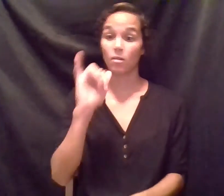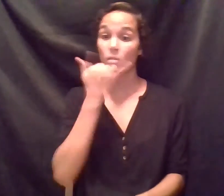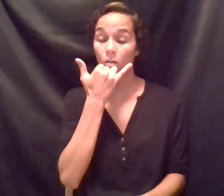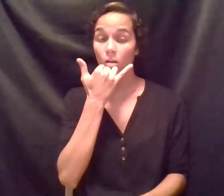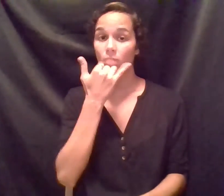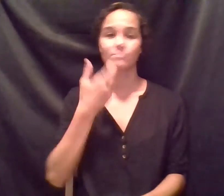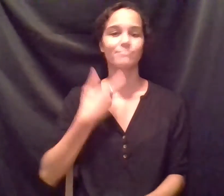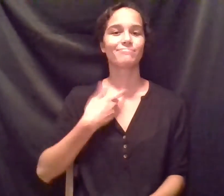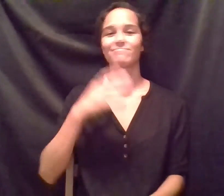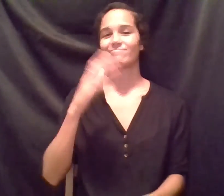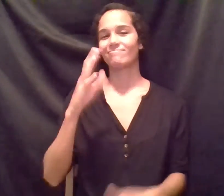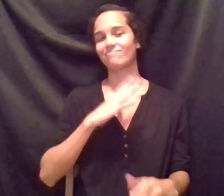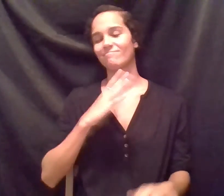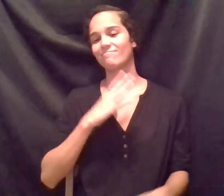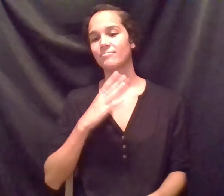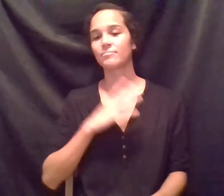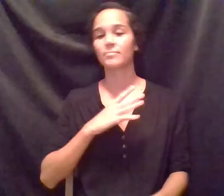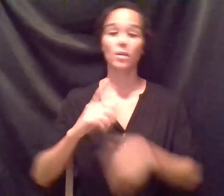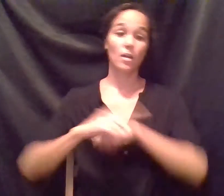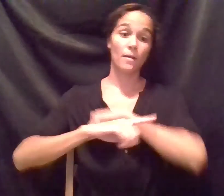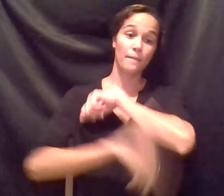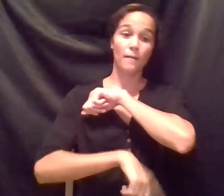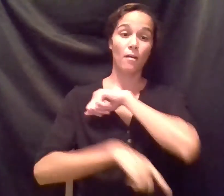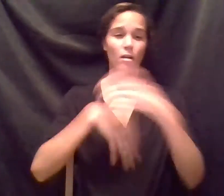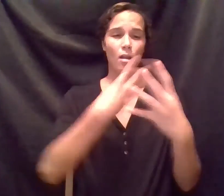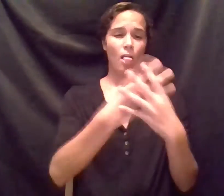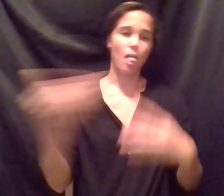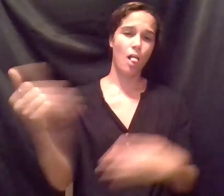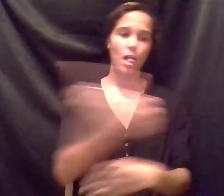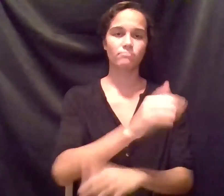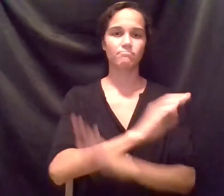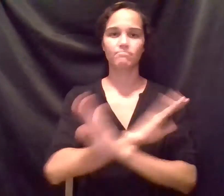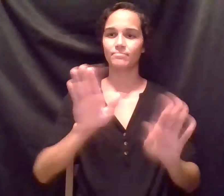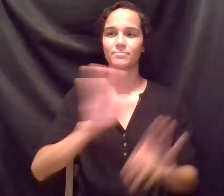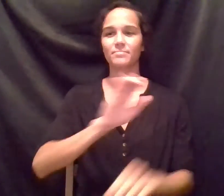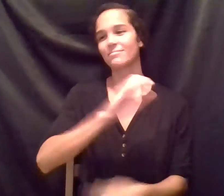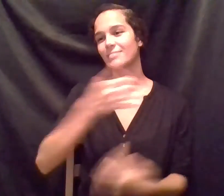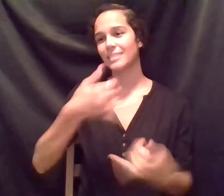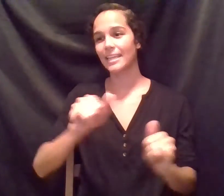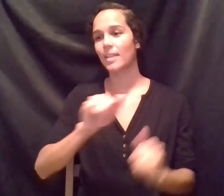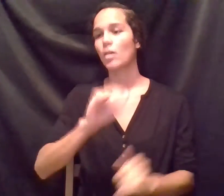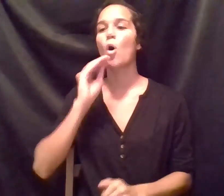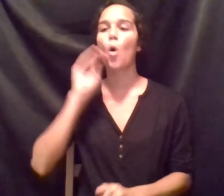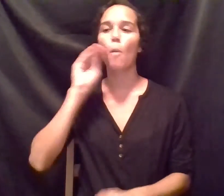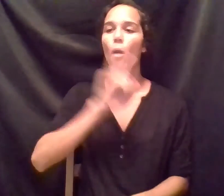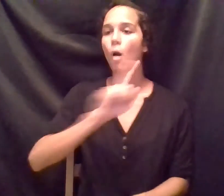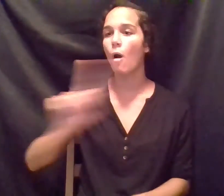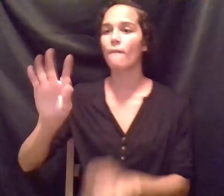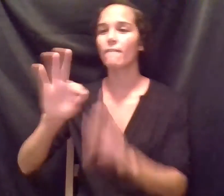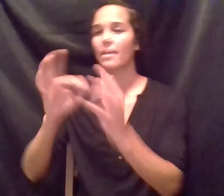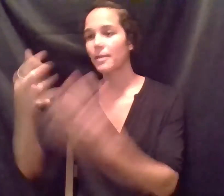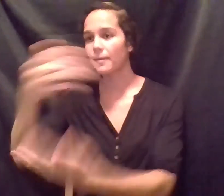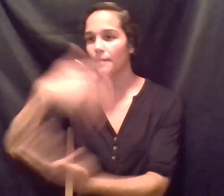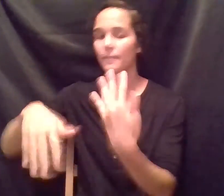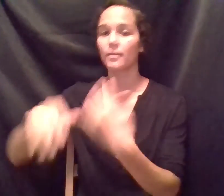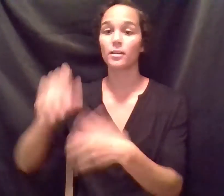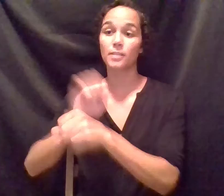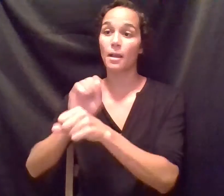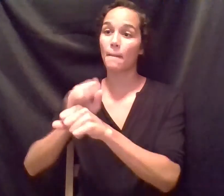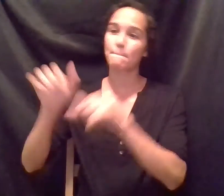happens. They might go to internal affairs and have to get new training, but on the other end, it's not exactly the same thing. But warning, you have to